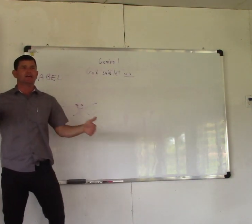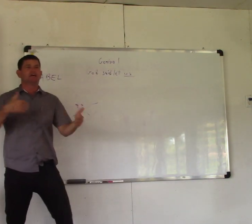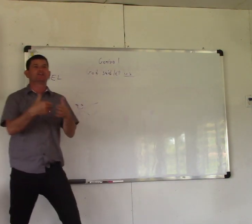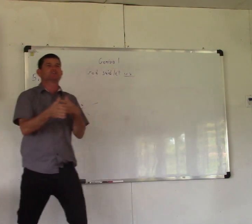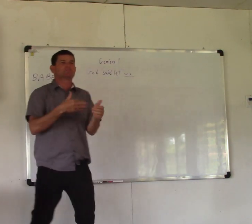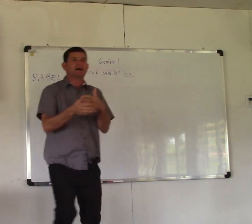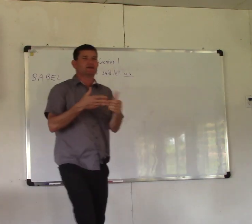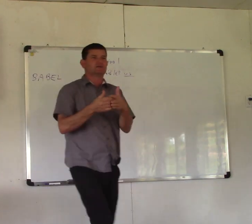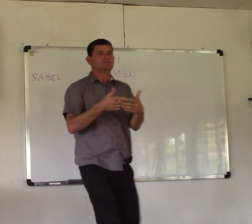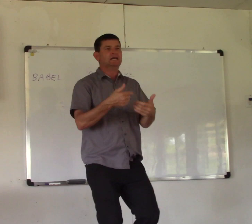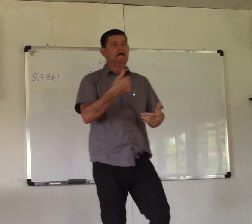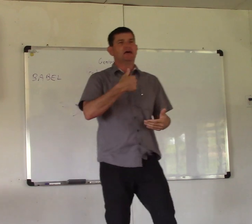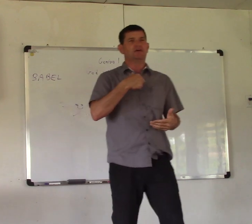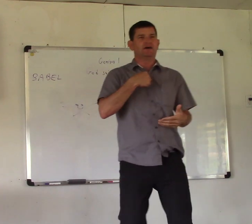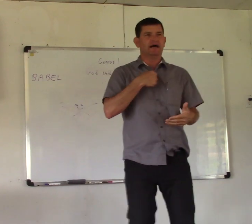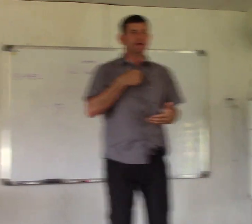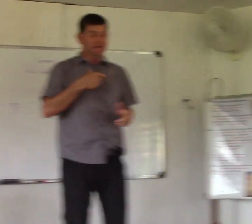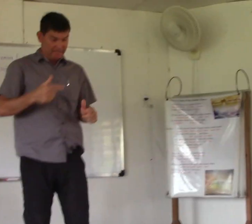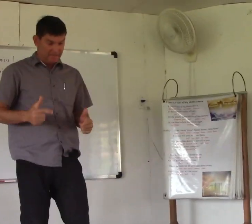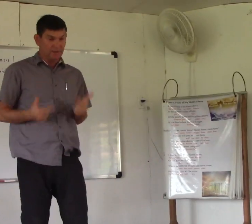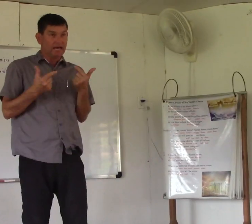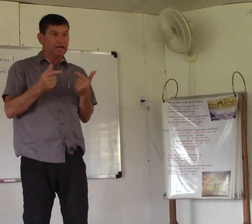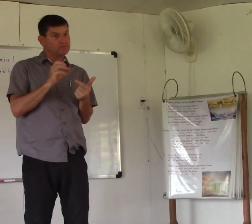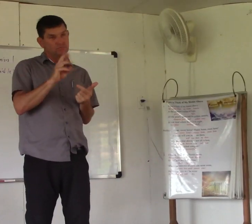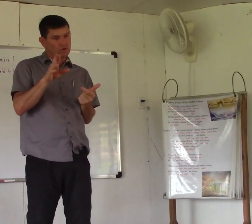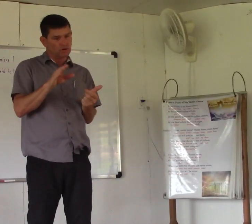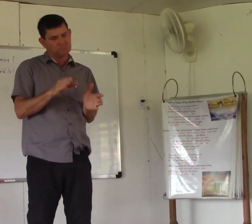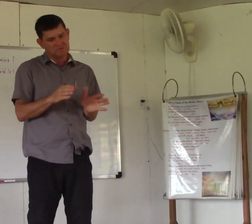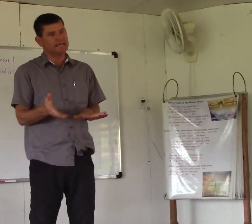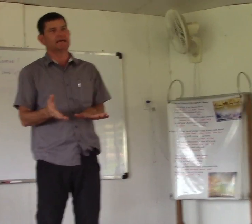It doesn't matter if I am alive or dead.